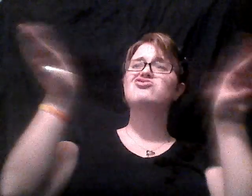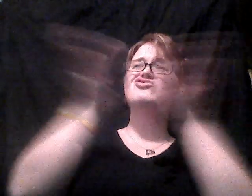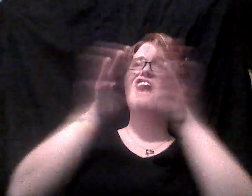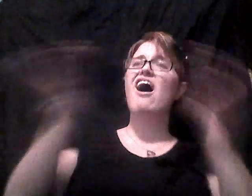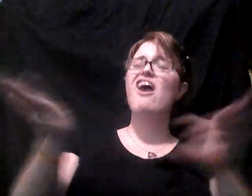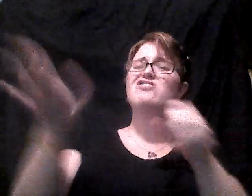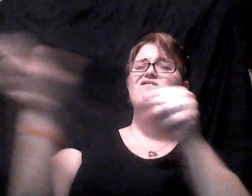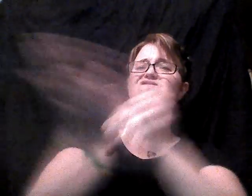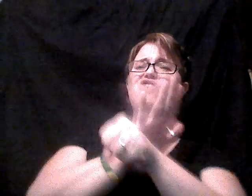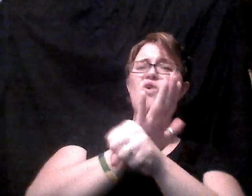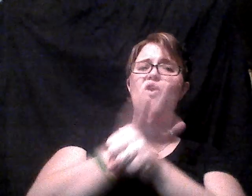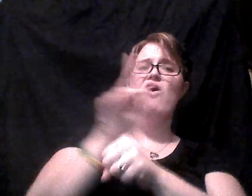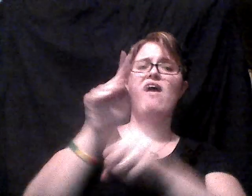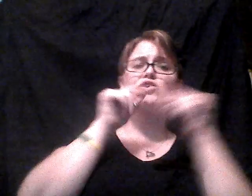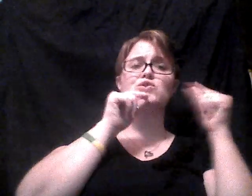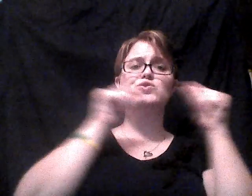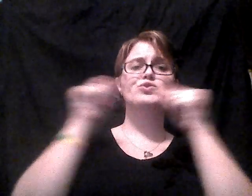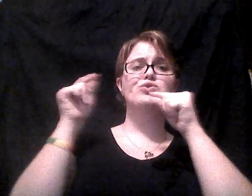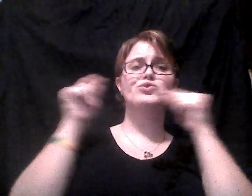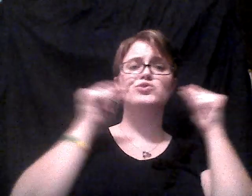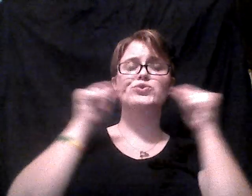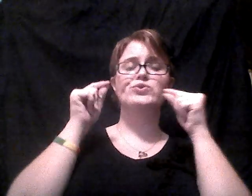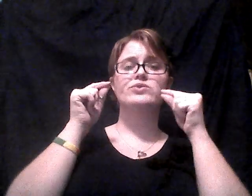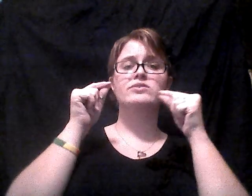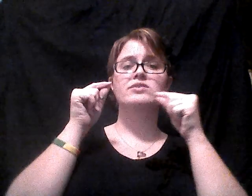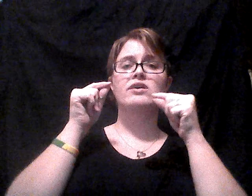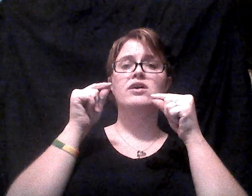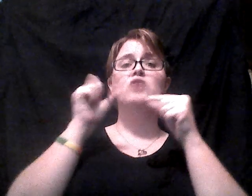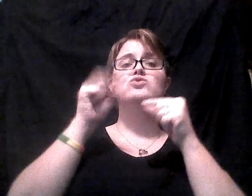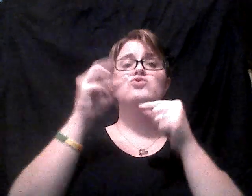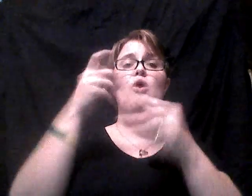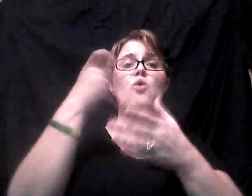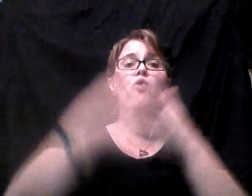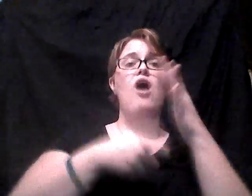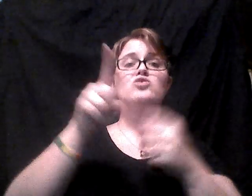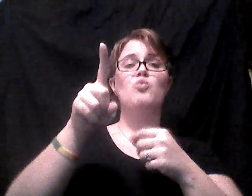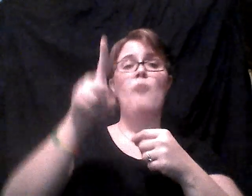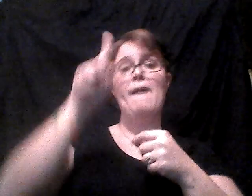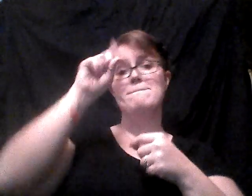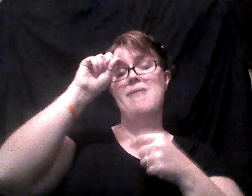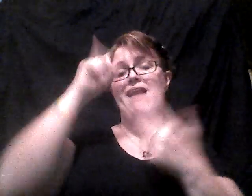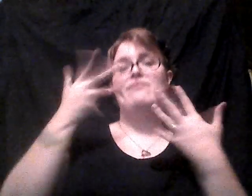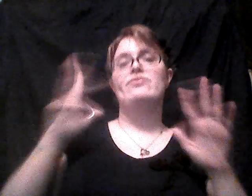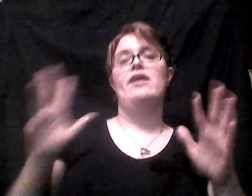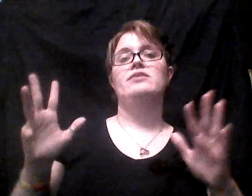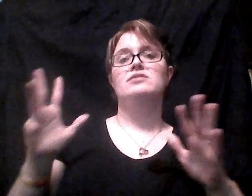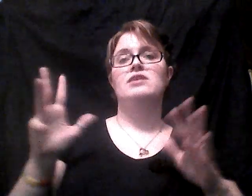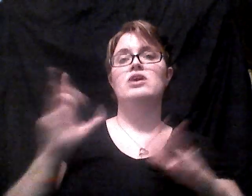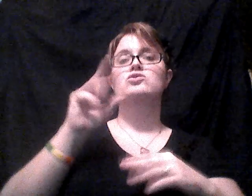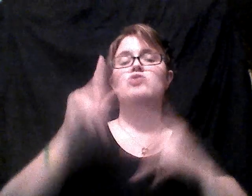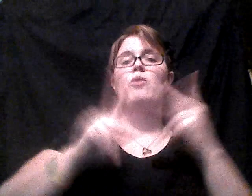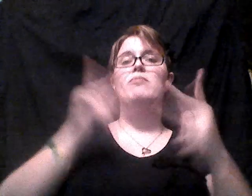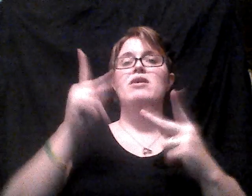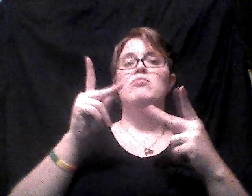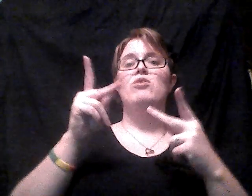So farmers, by overproducing and borrowing to do that, are really kind of sowing the seeds of destruction. And they did